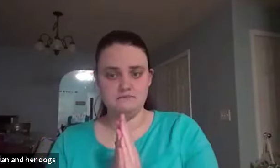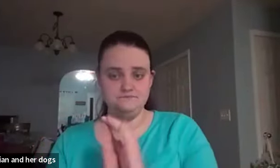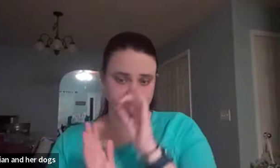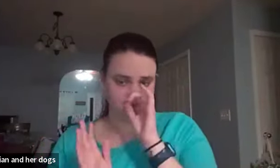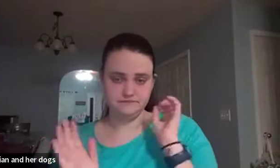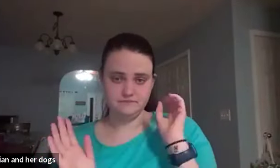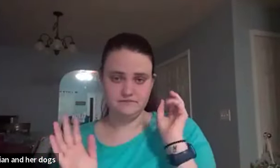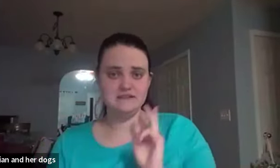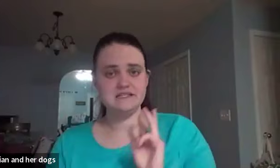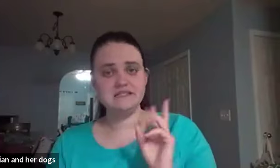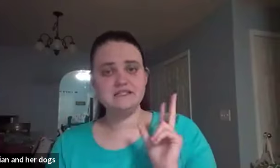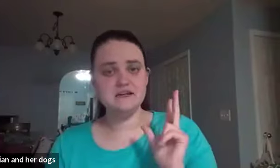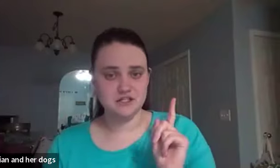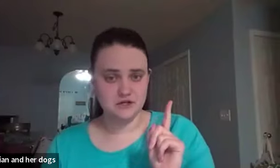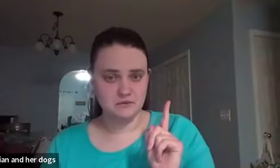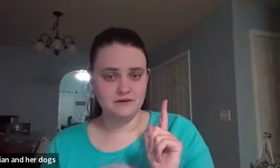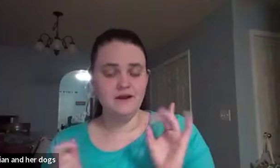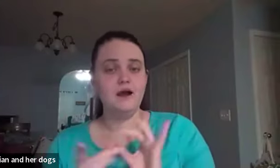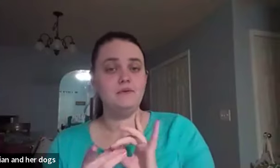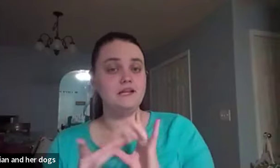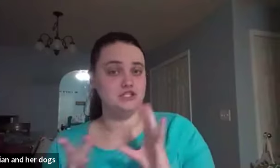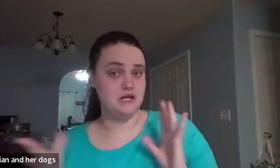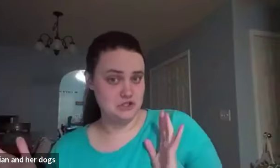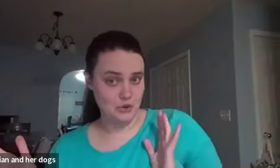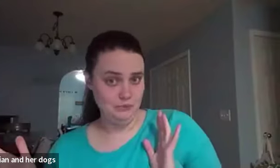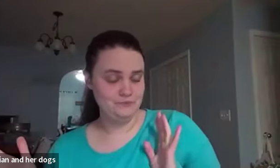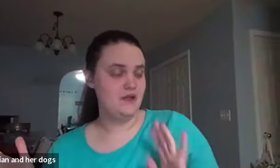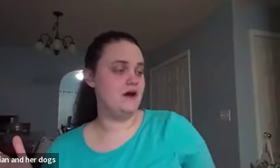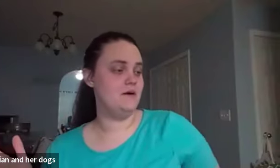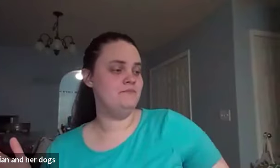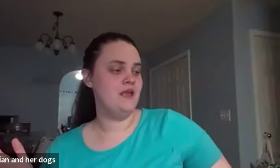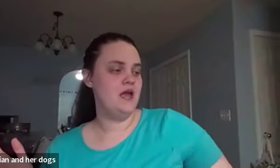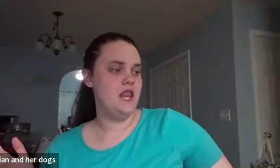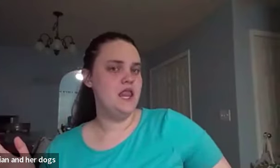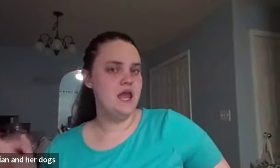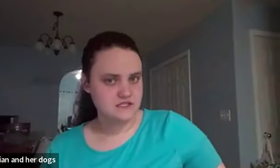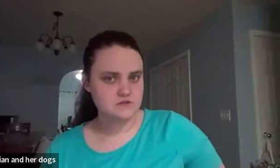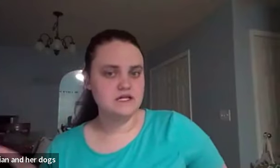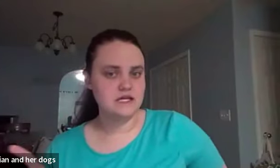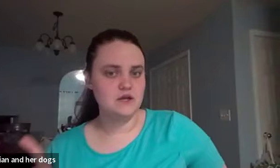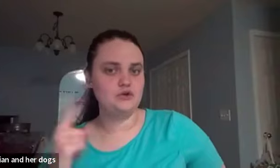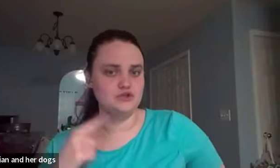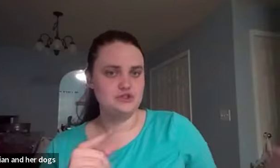okay. And since it's now 6:31, I'm gonna let you guys go. Next week we'll